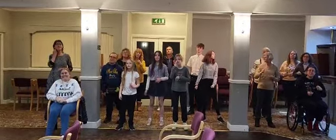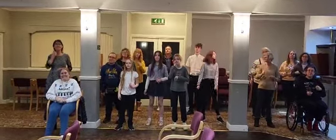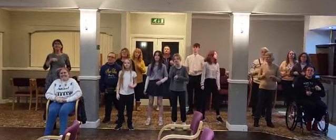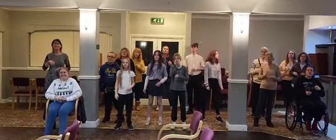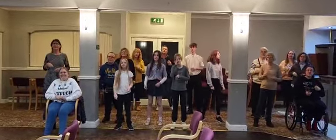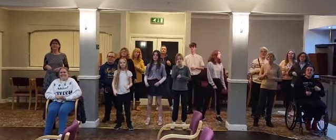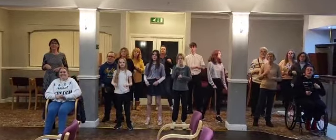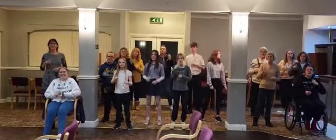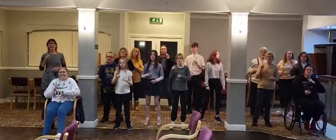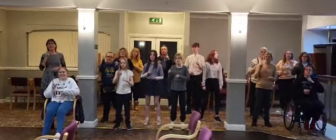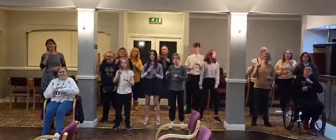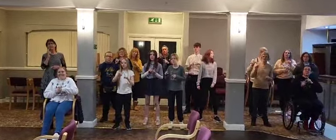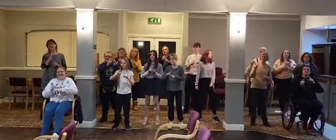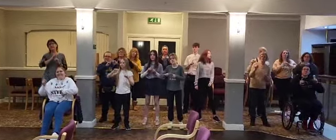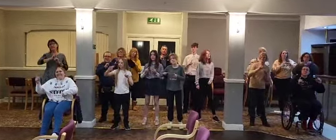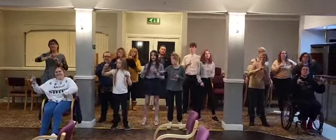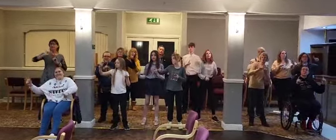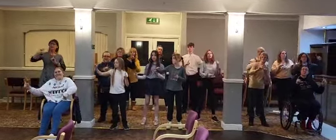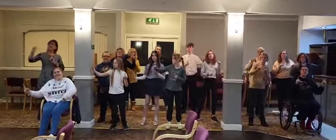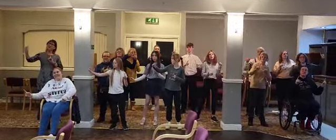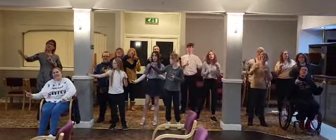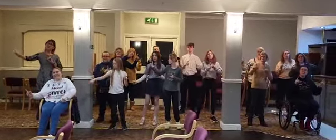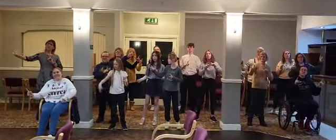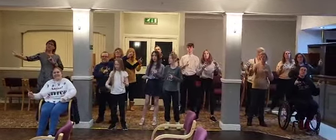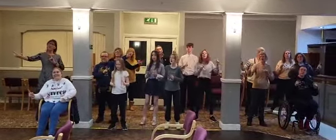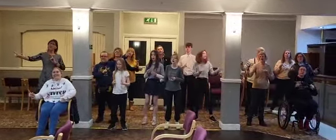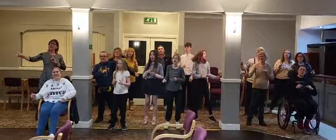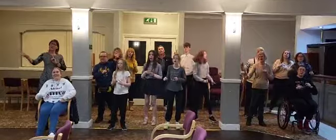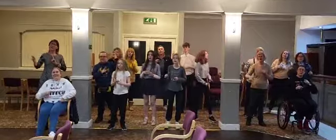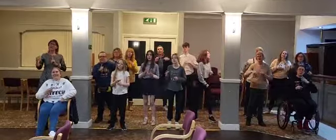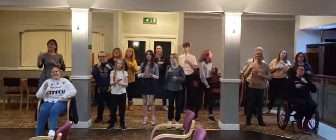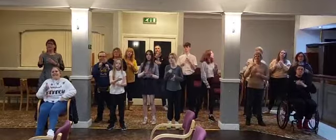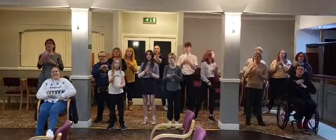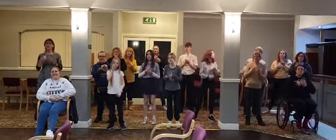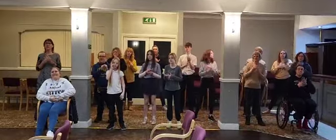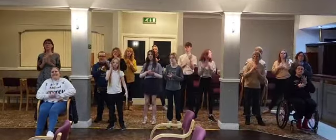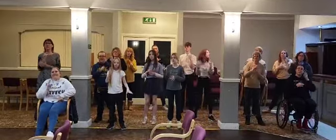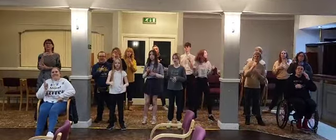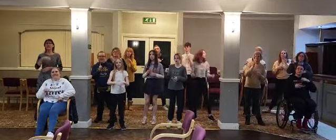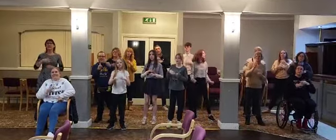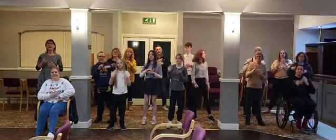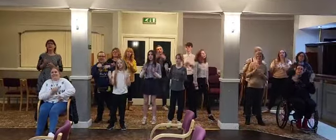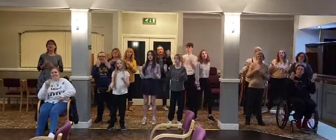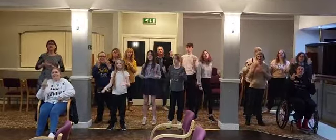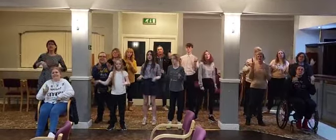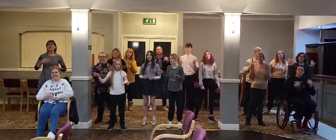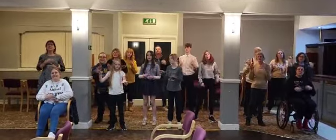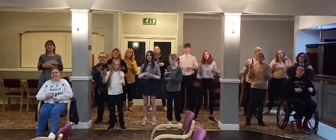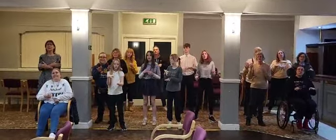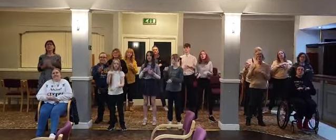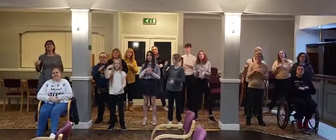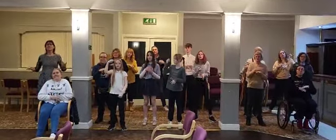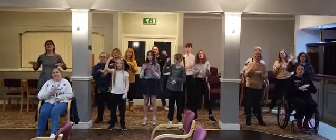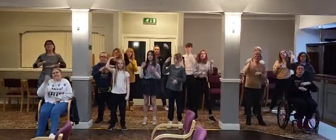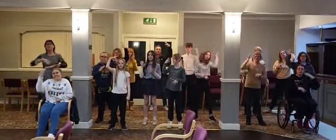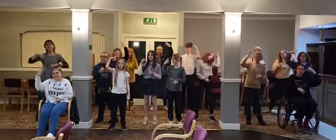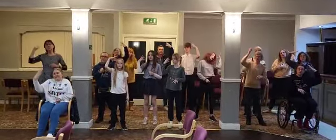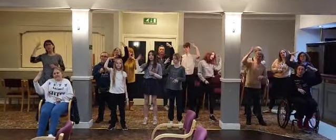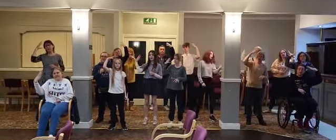And even if it's far away, get me through another day Cover me in sunshine,